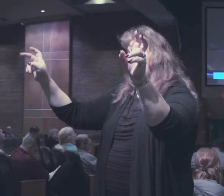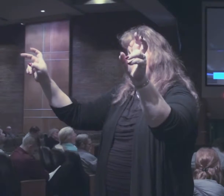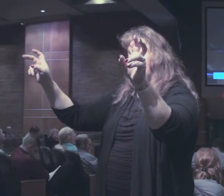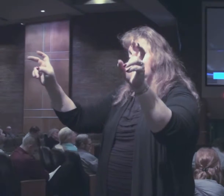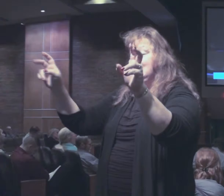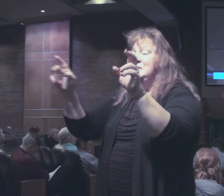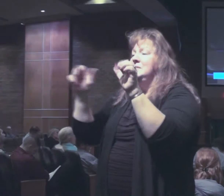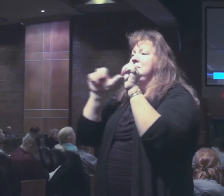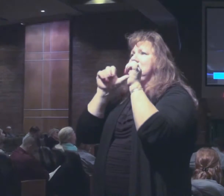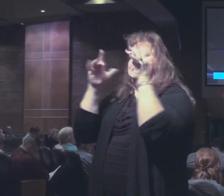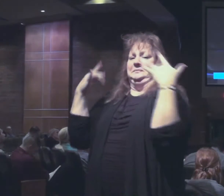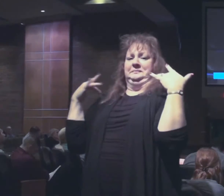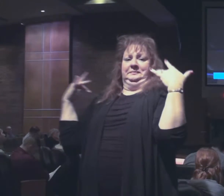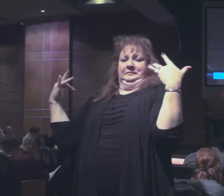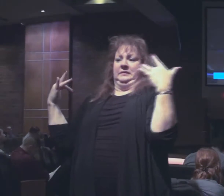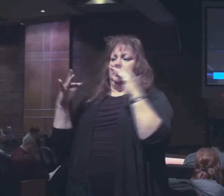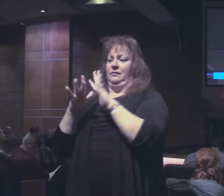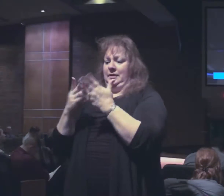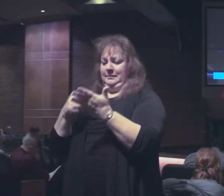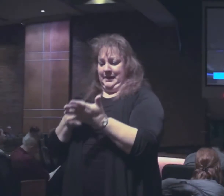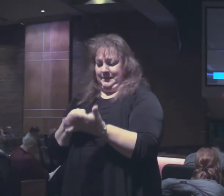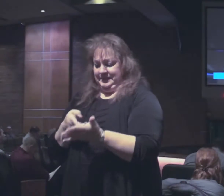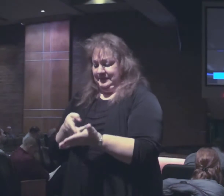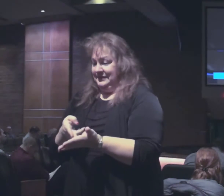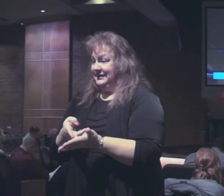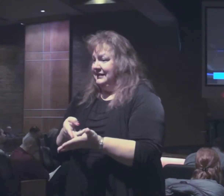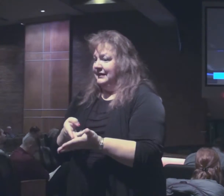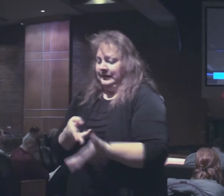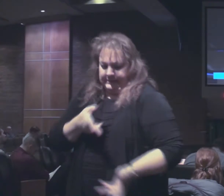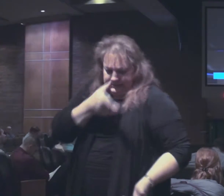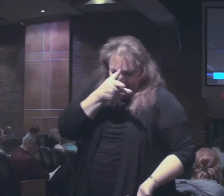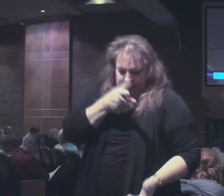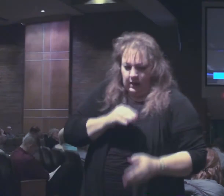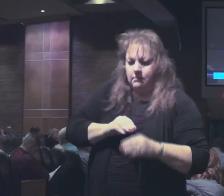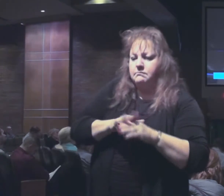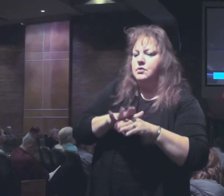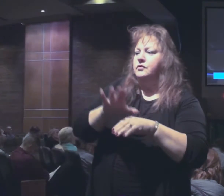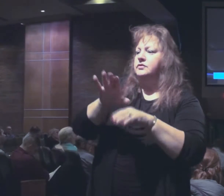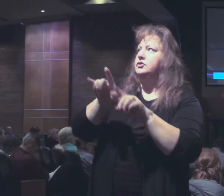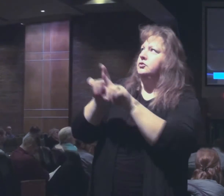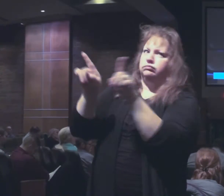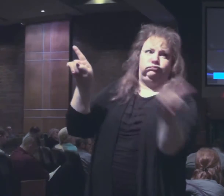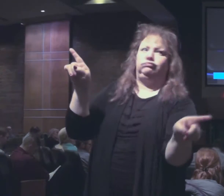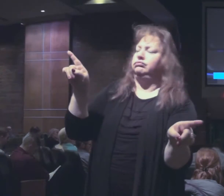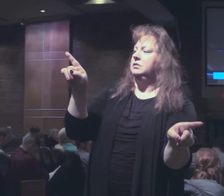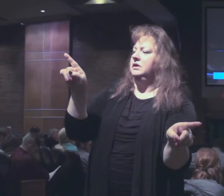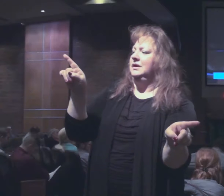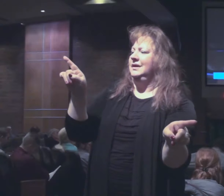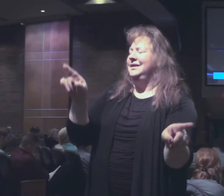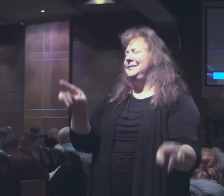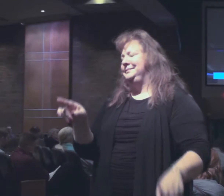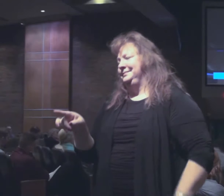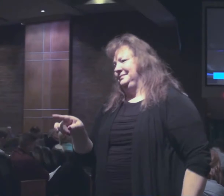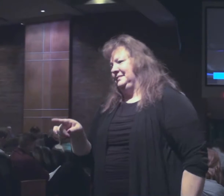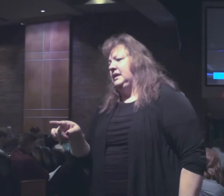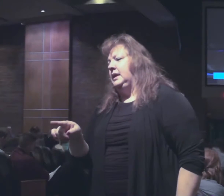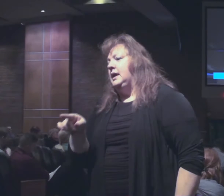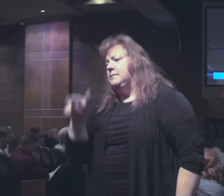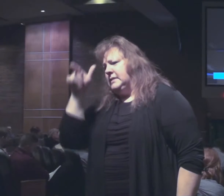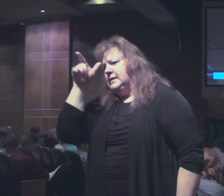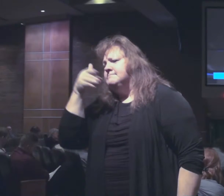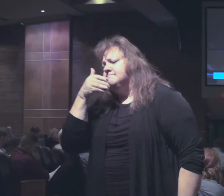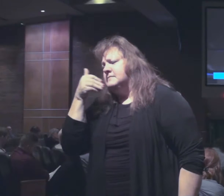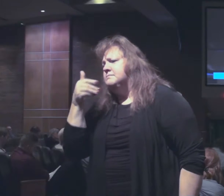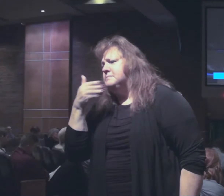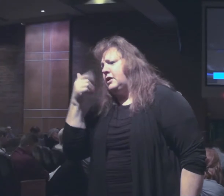It's a denial of basic biblical truth. It's the way the devil moves the church away, because he's saying, don't you think it would be better for the